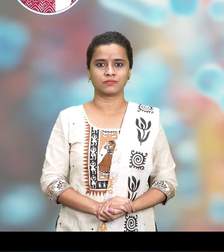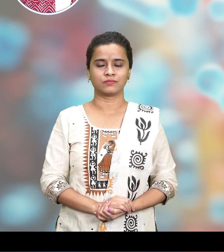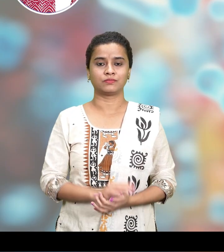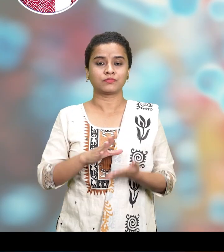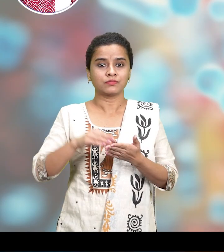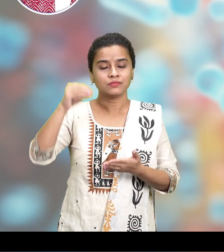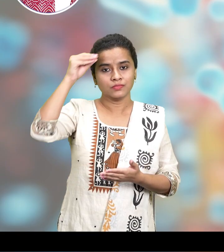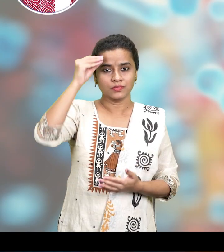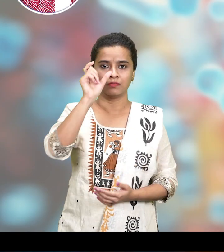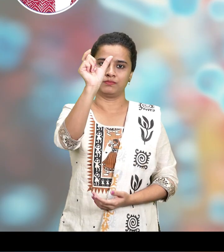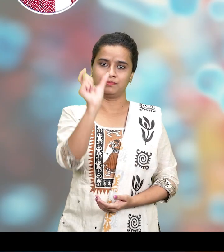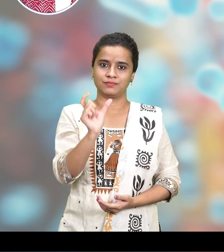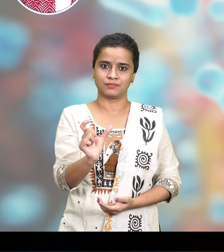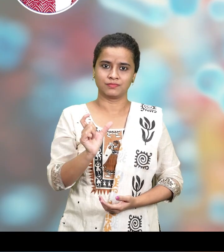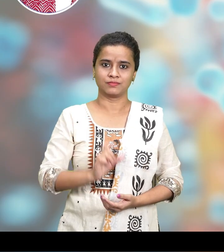Learning objectives.